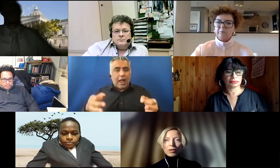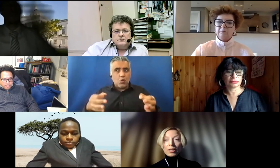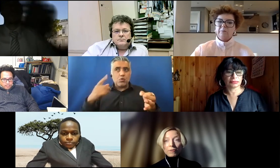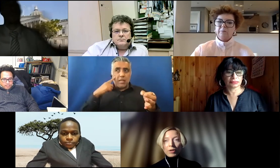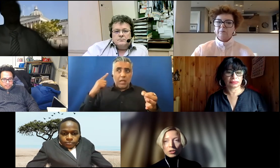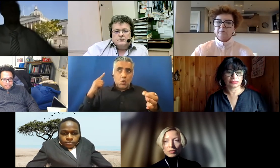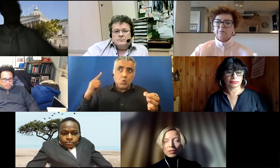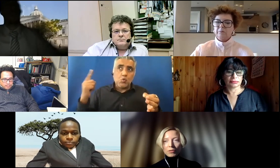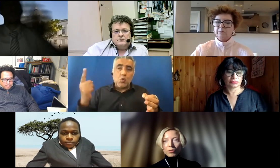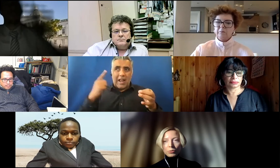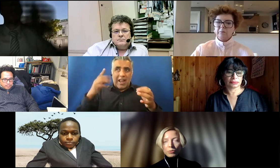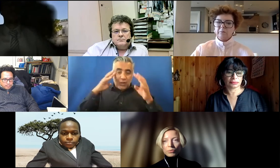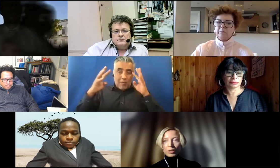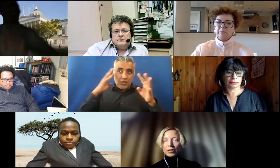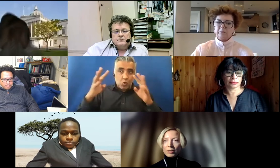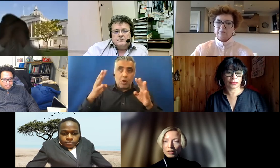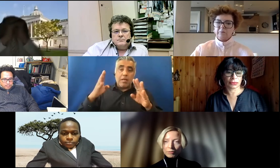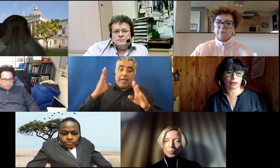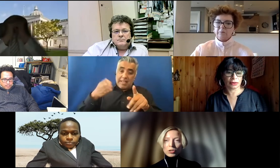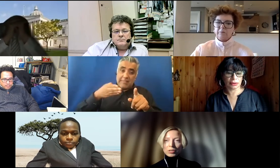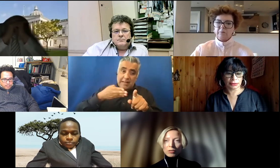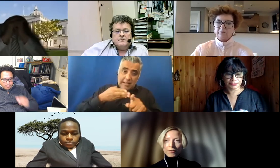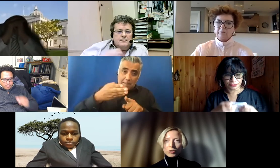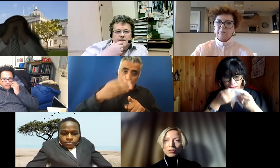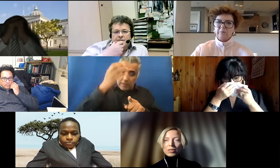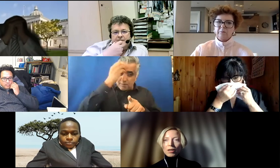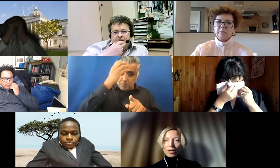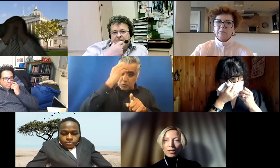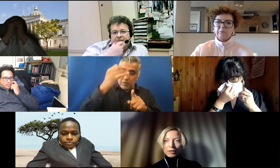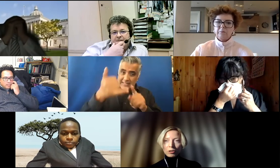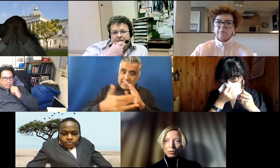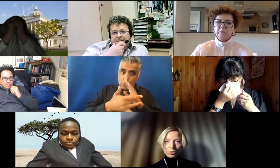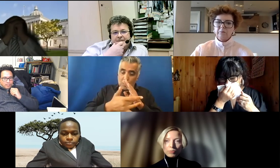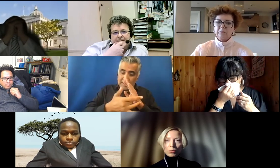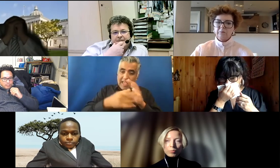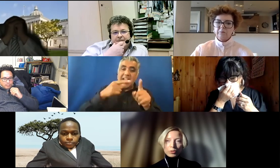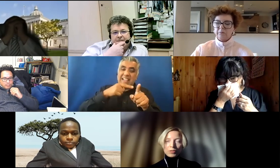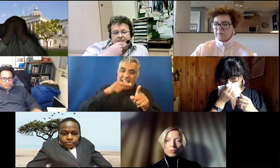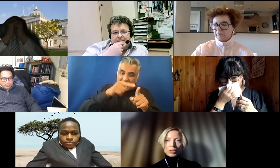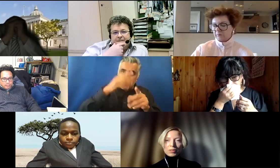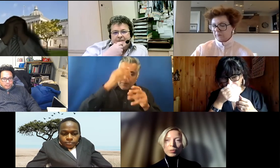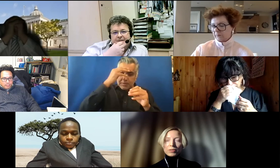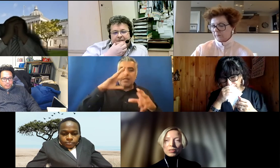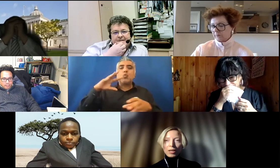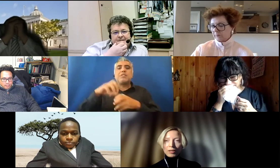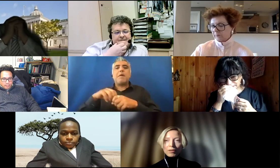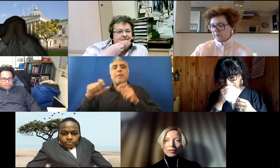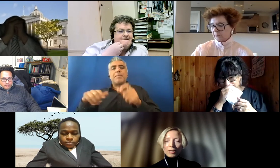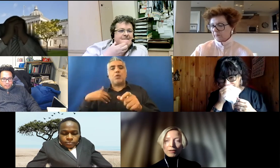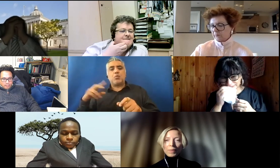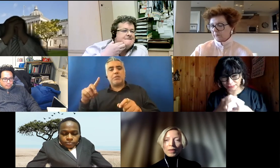the innovations in the field of information technologies are inclusive of persons with disabilities